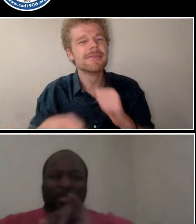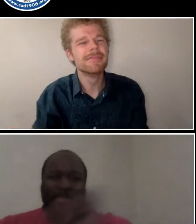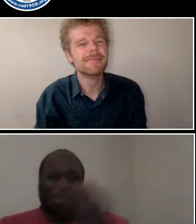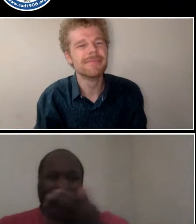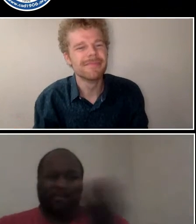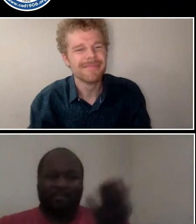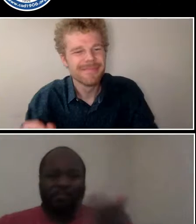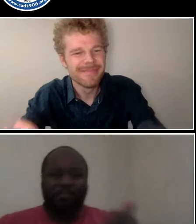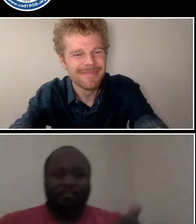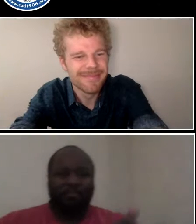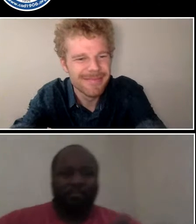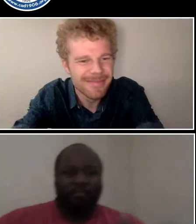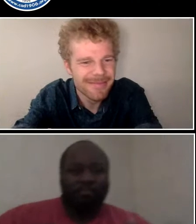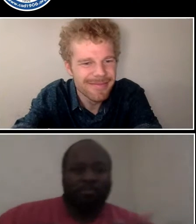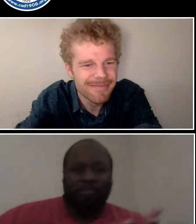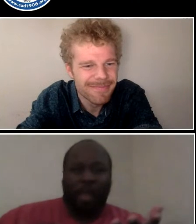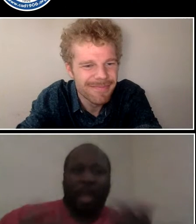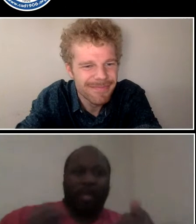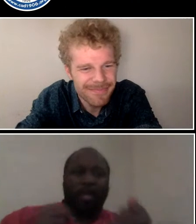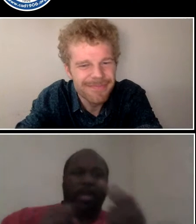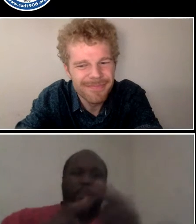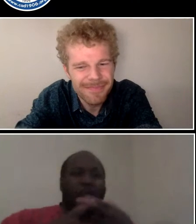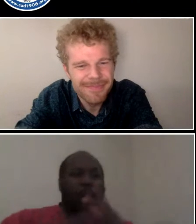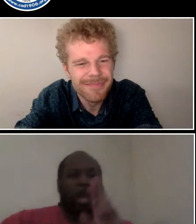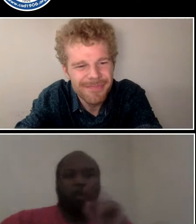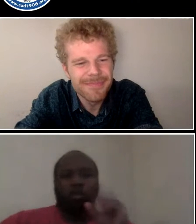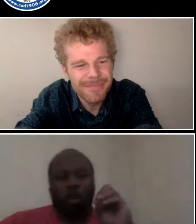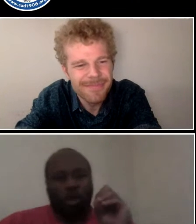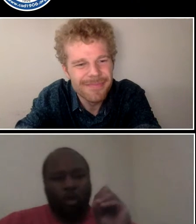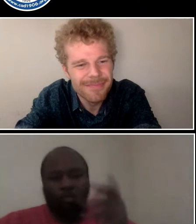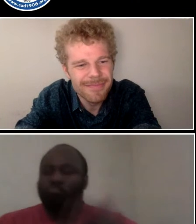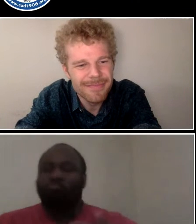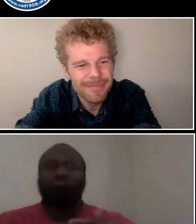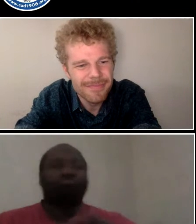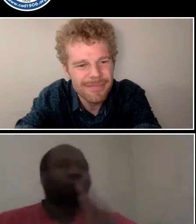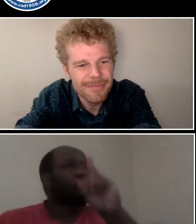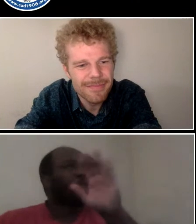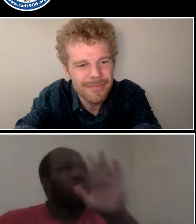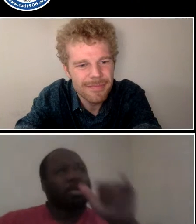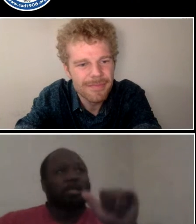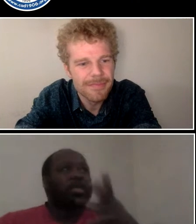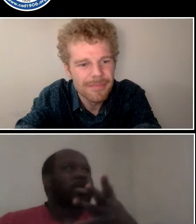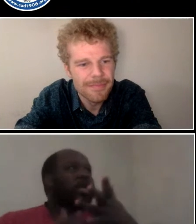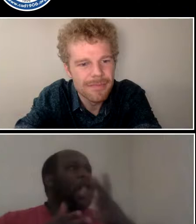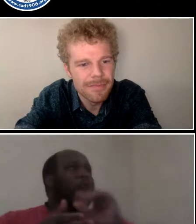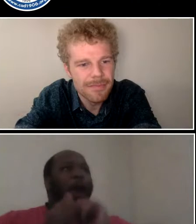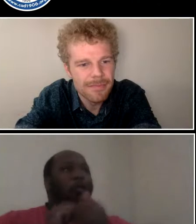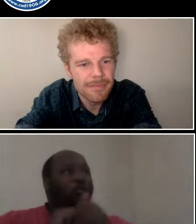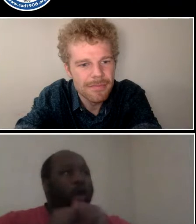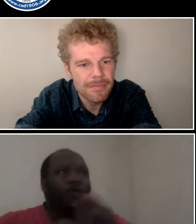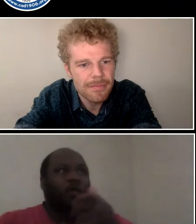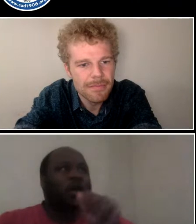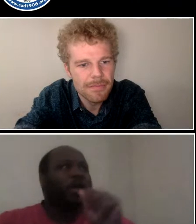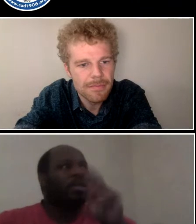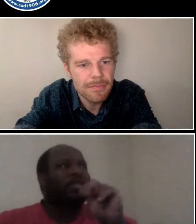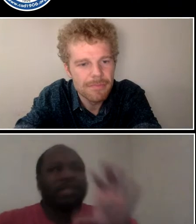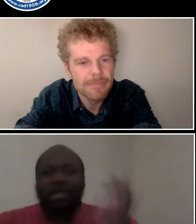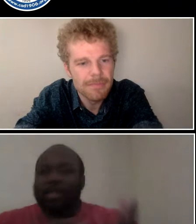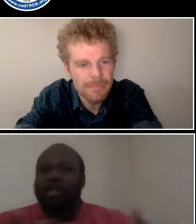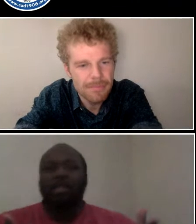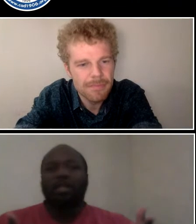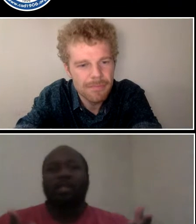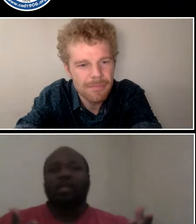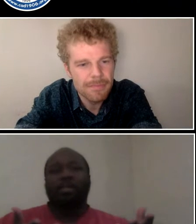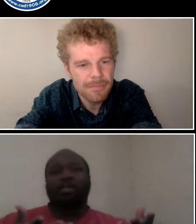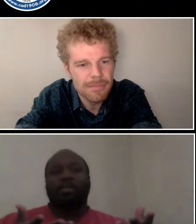the platform I was running on. Rico, what did you do for campaigning? Oh, I did a lot of the same